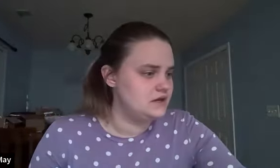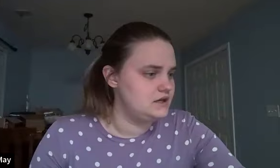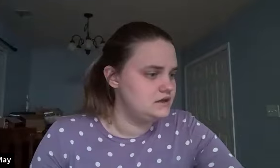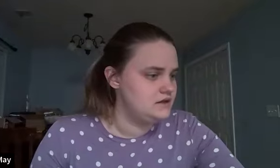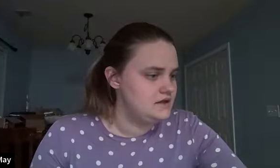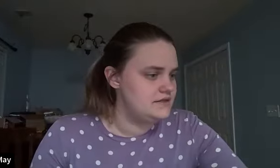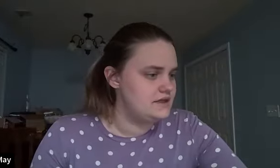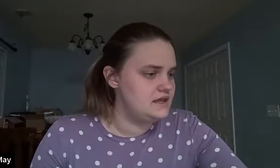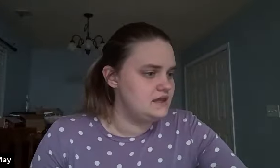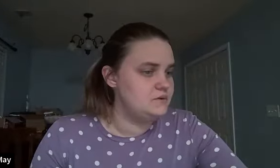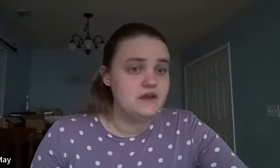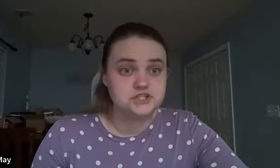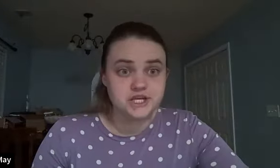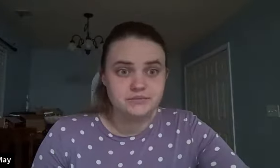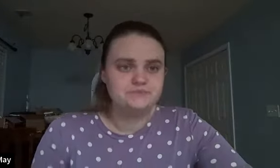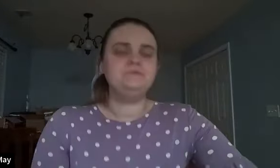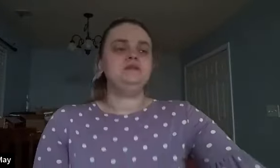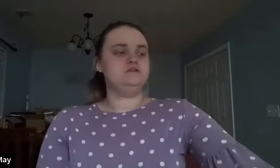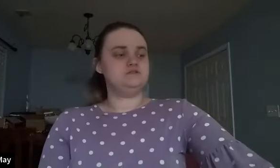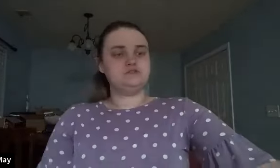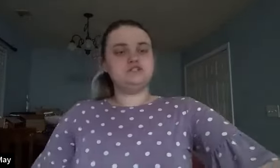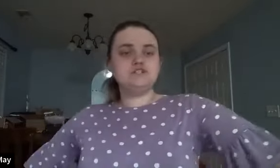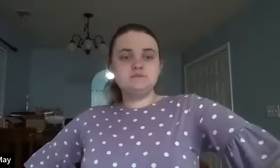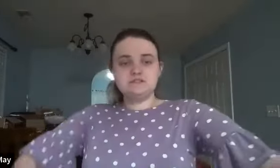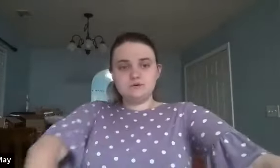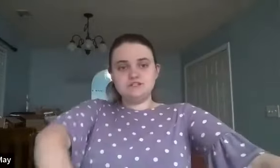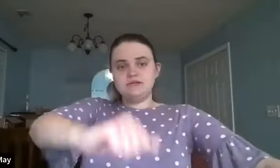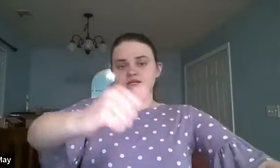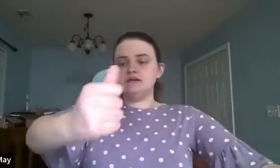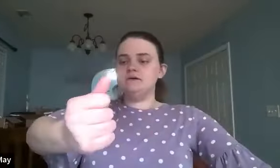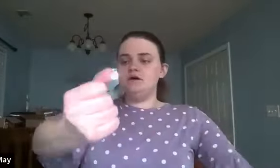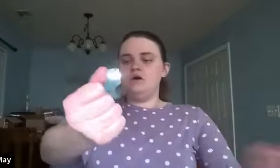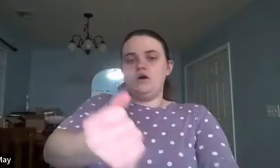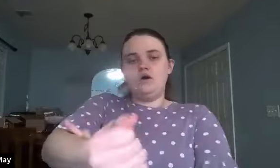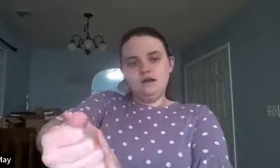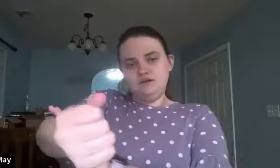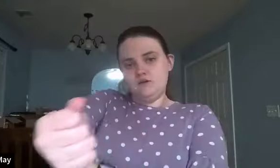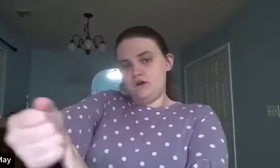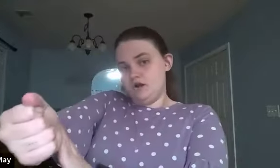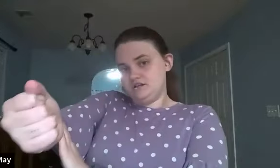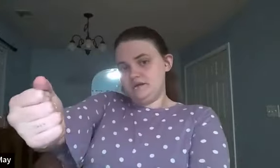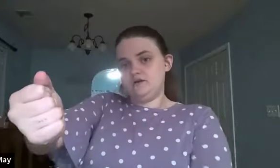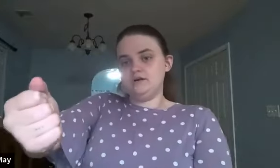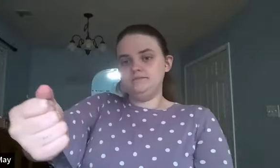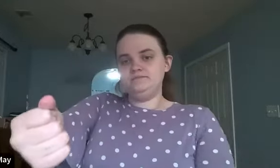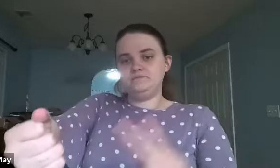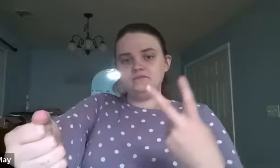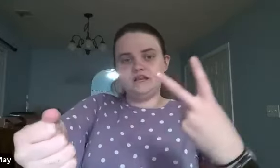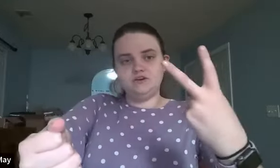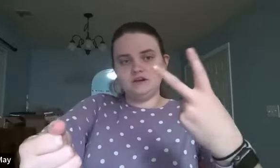Okay. Then we have sheep. So sheep is going to be on your non-dominant arm, and you're going to have it